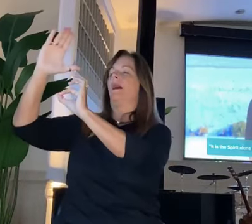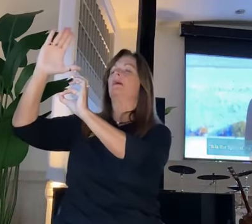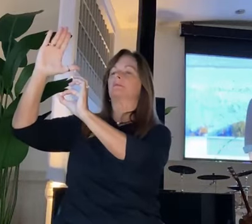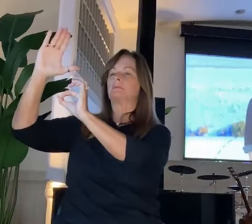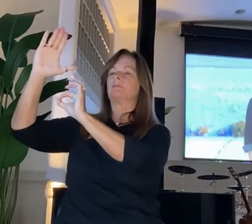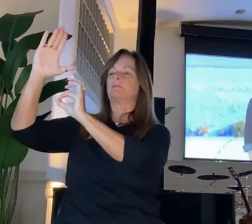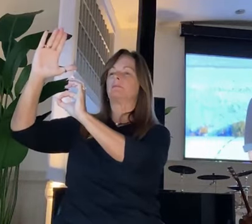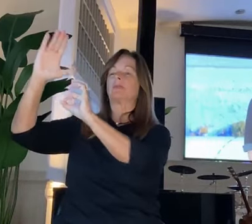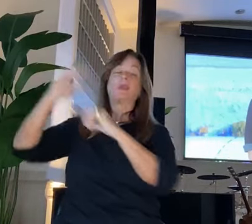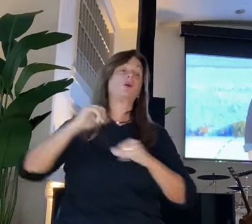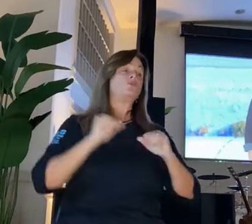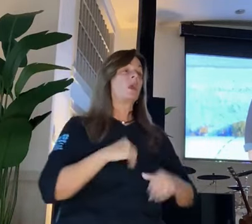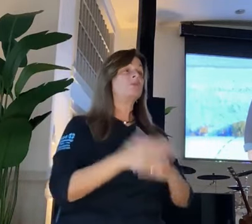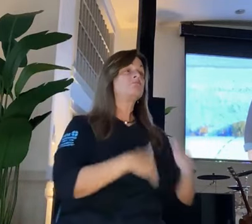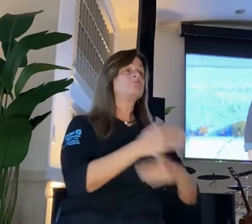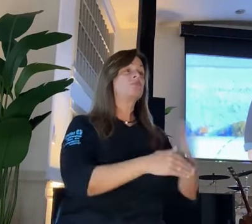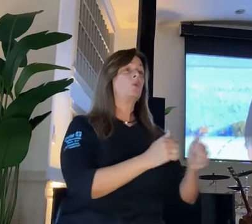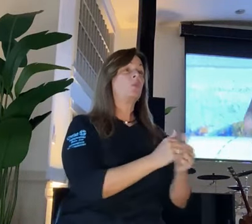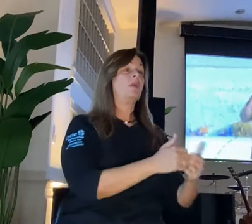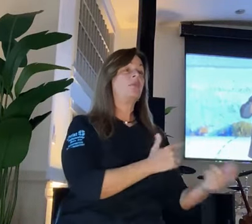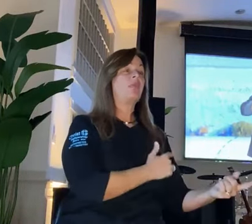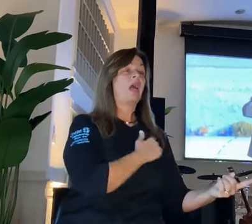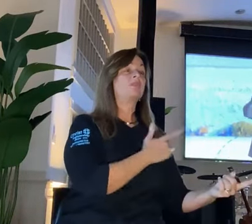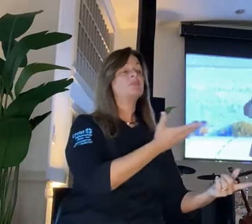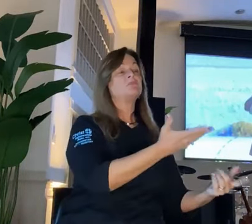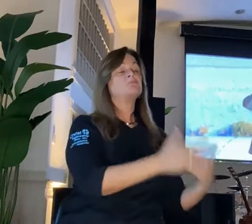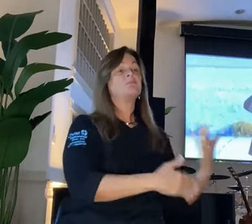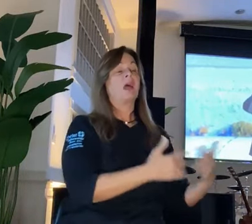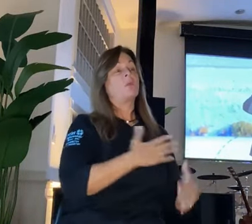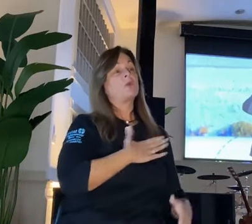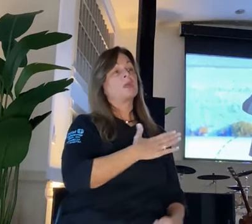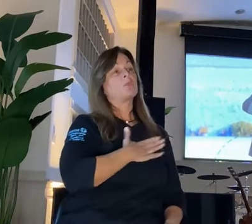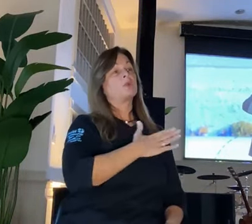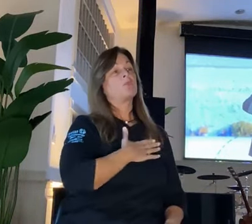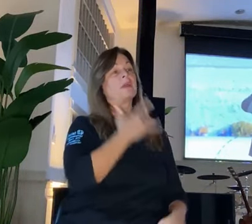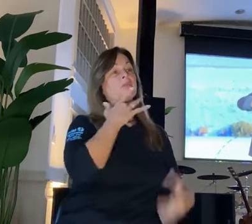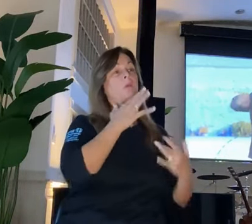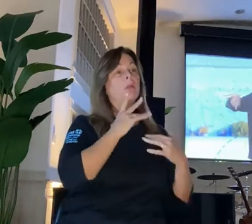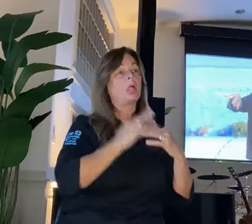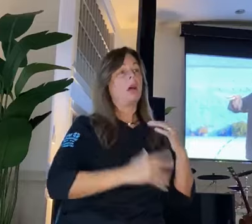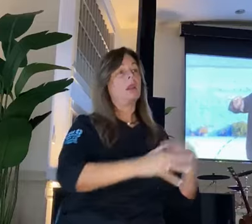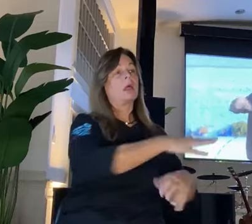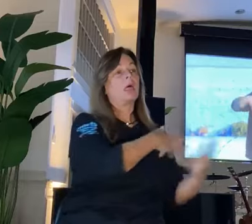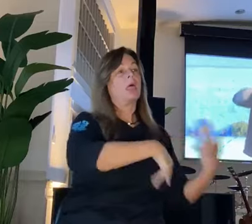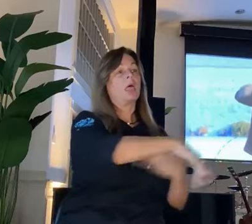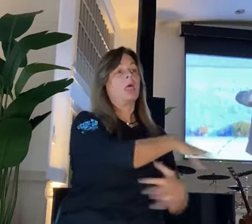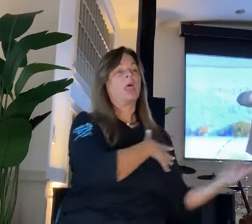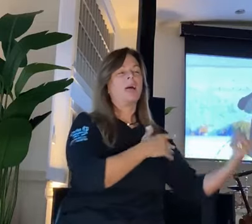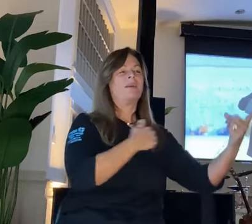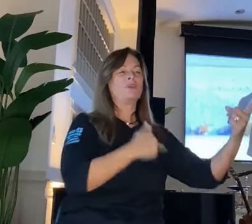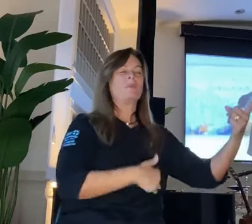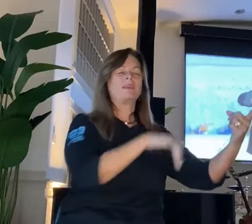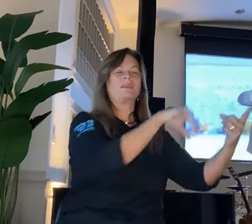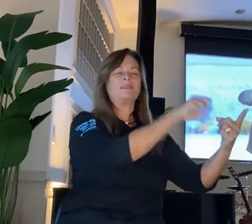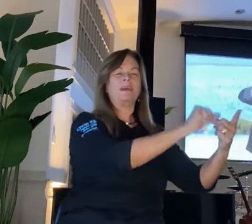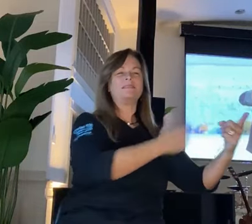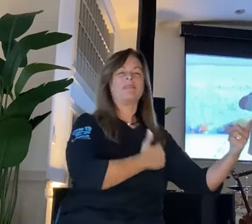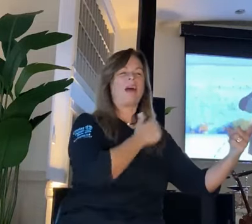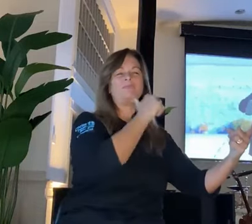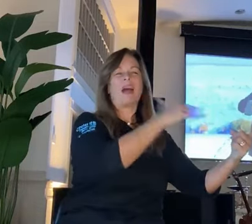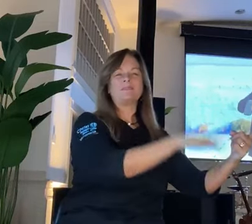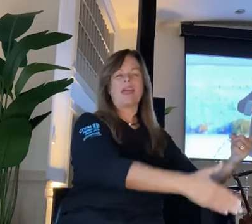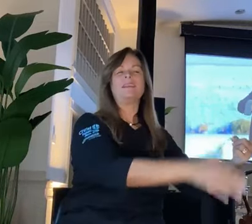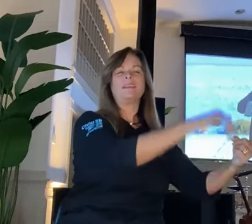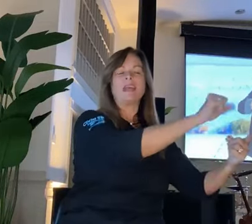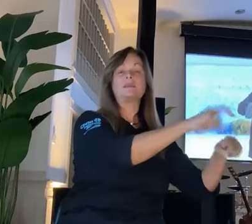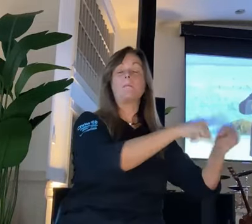life. You cannot have true life, what he's talking about here, apart from the working of